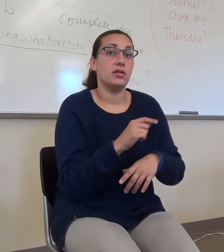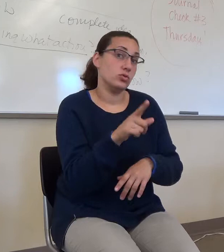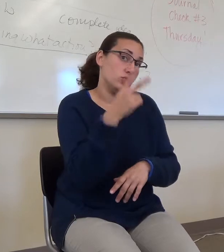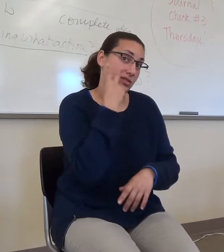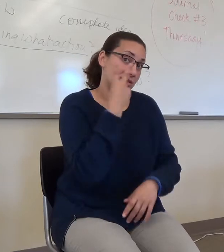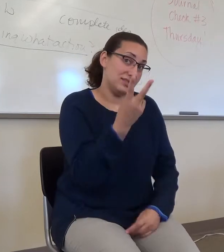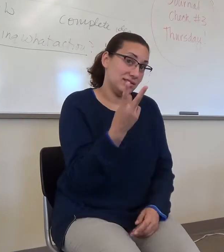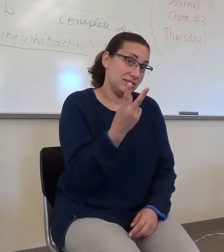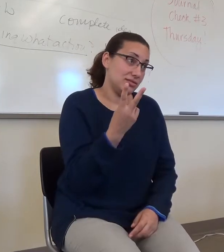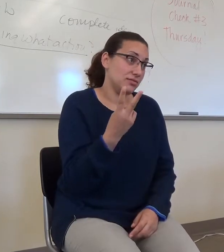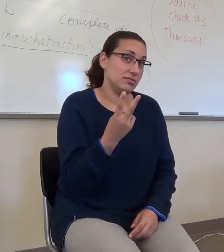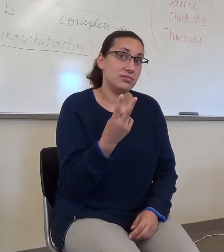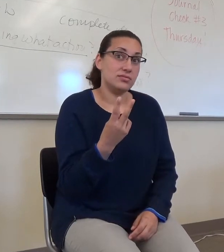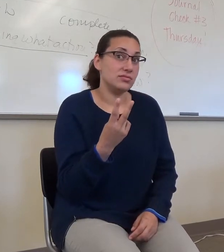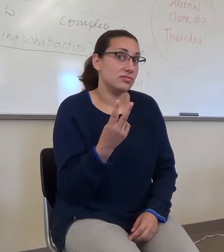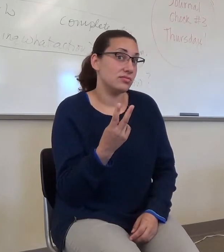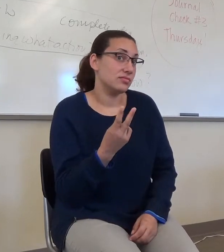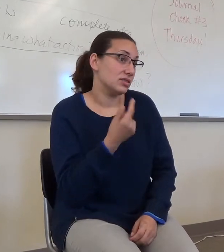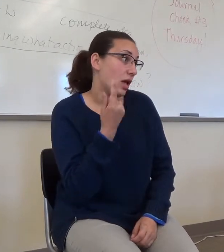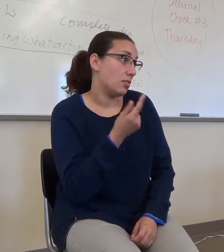that gives us the idea there's going to be a list?